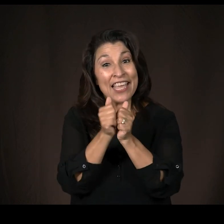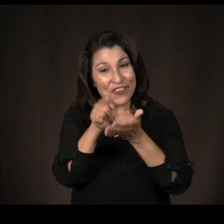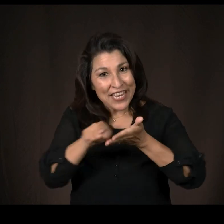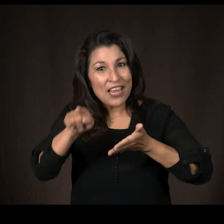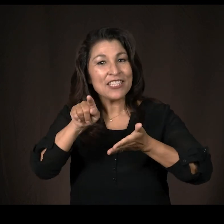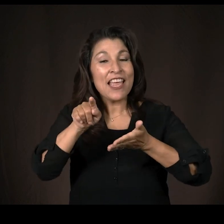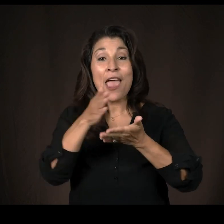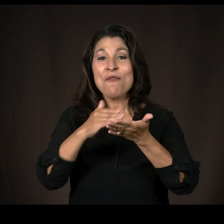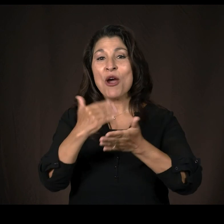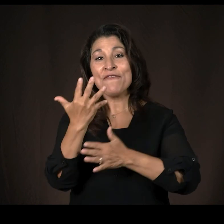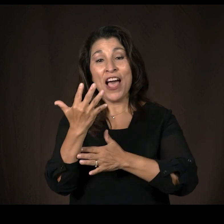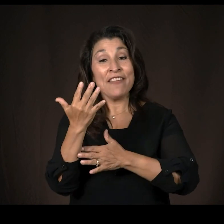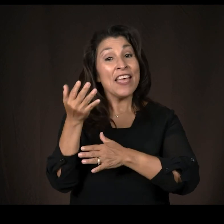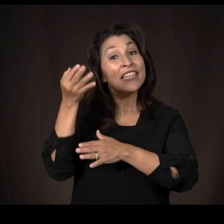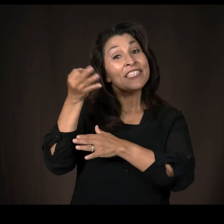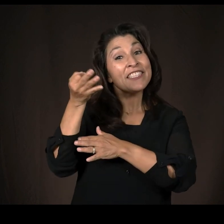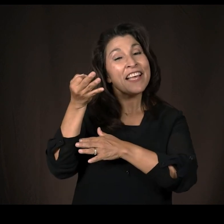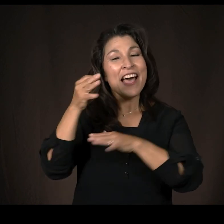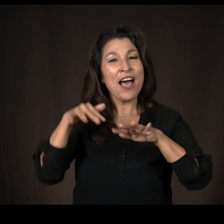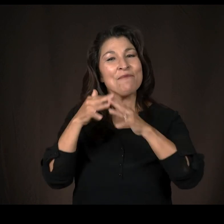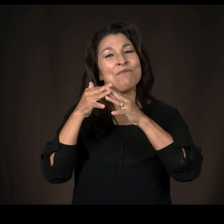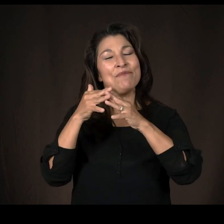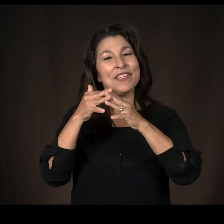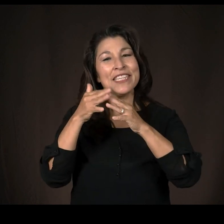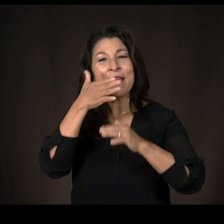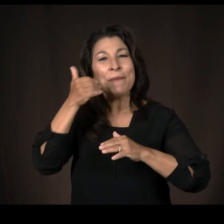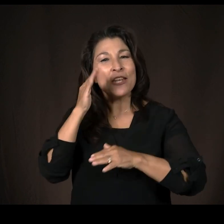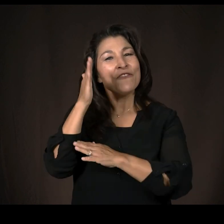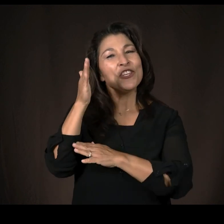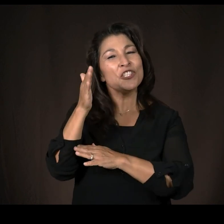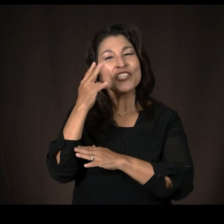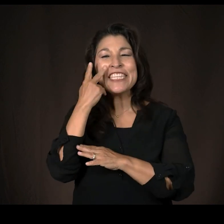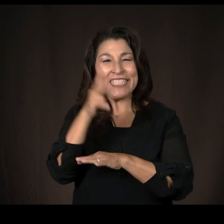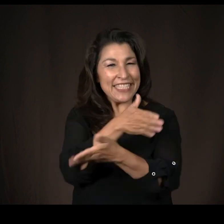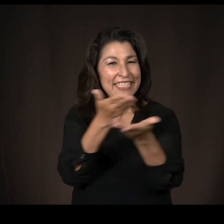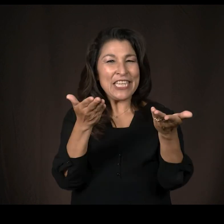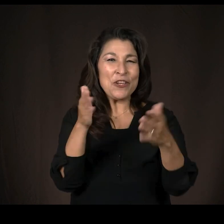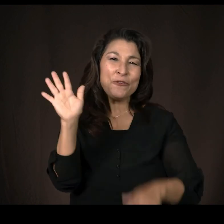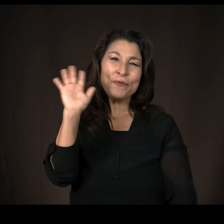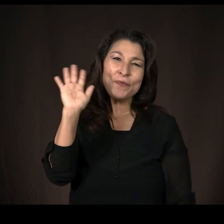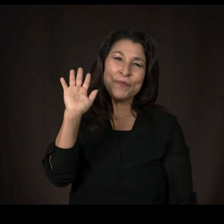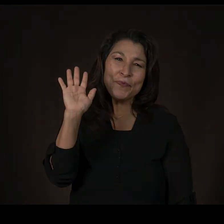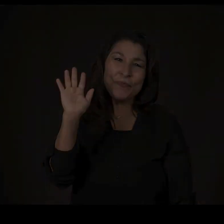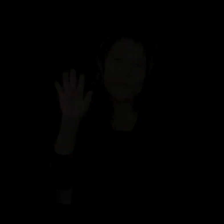back together next week in part 5 in this series on building a better future. We'll see you.